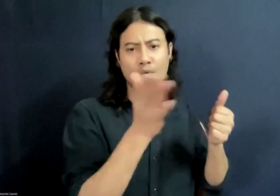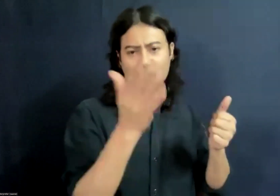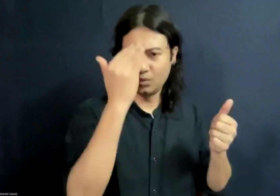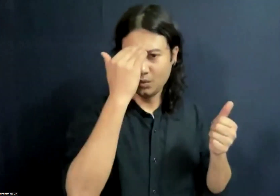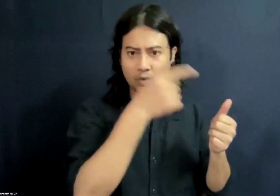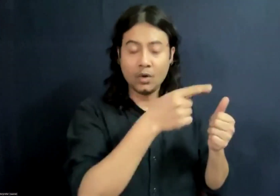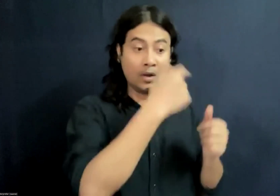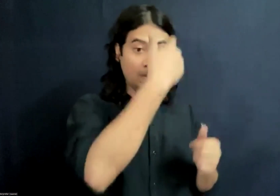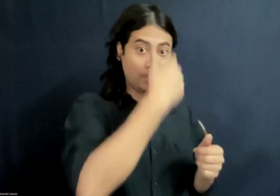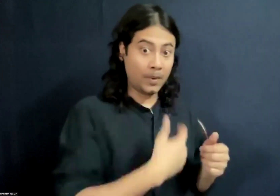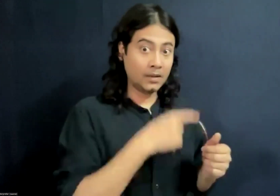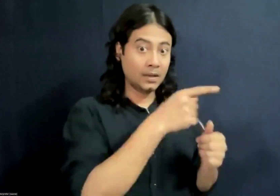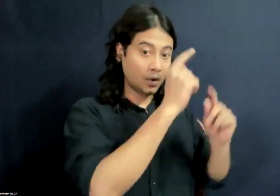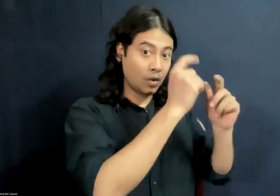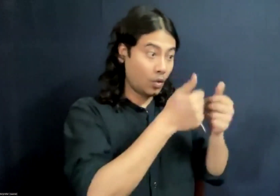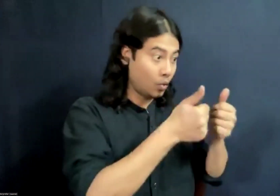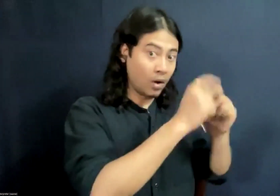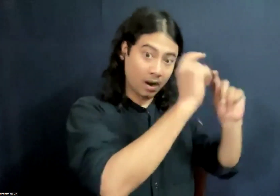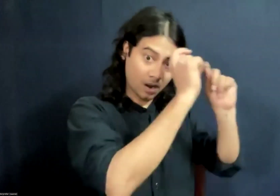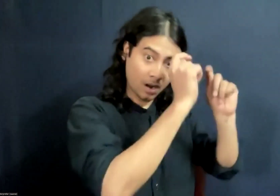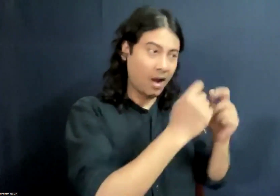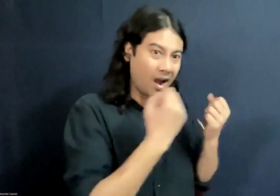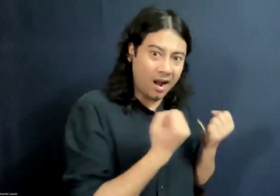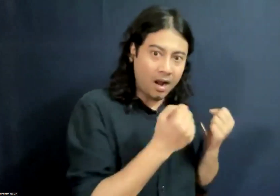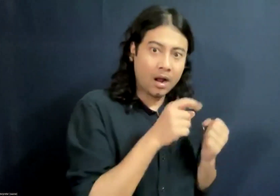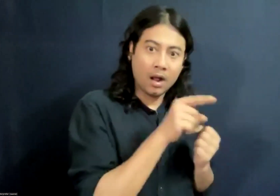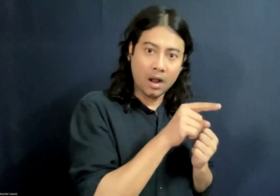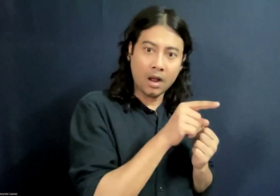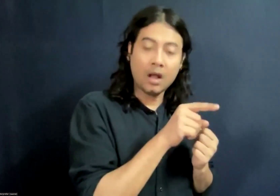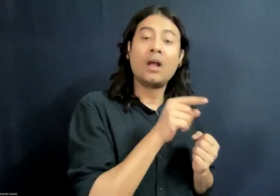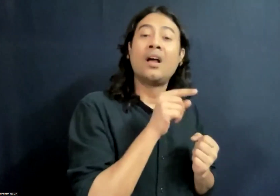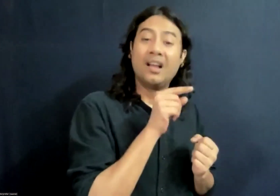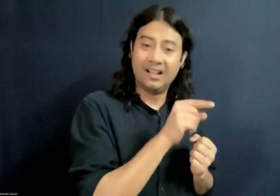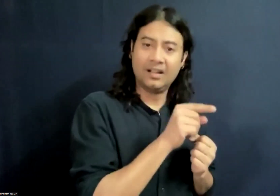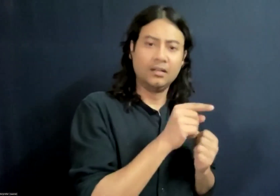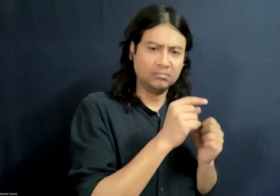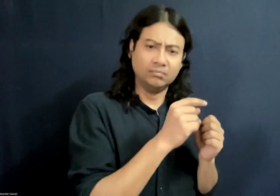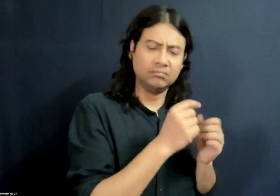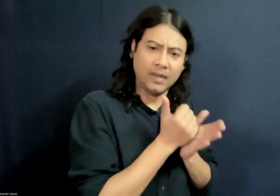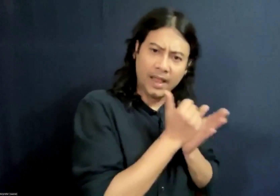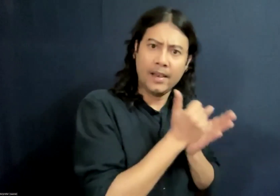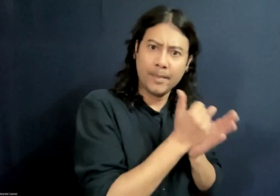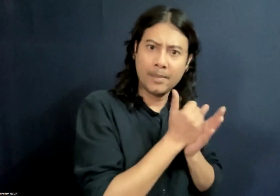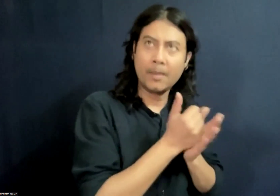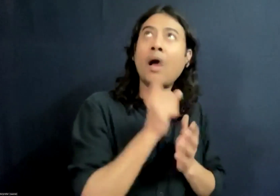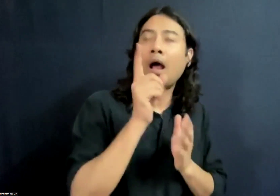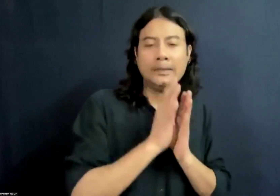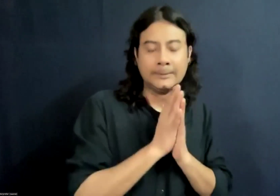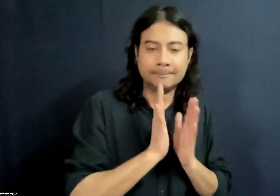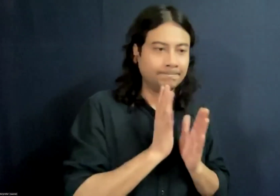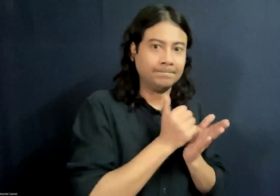is in mode of goodness, he should give charity without expecting any result, without expecting